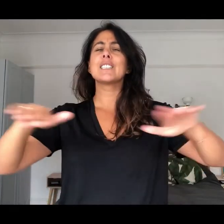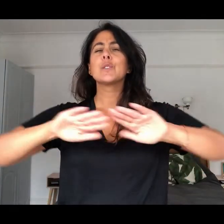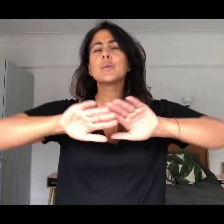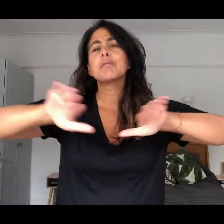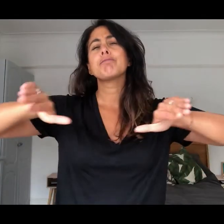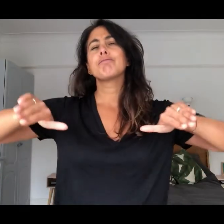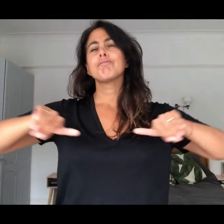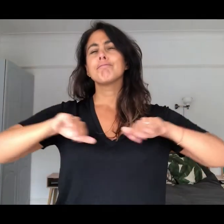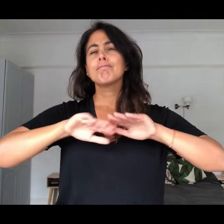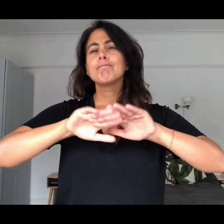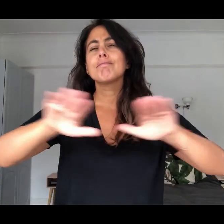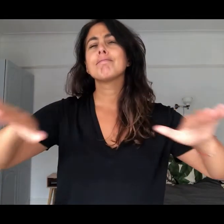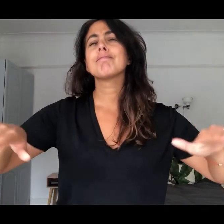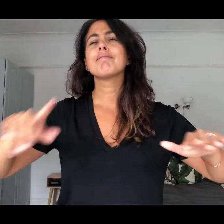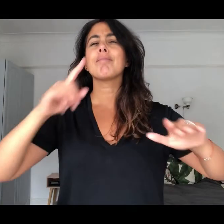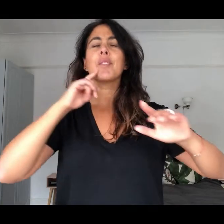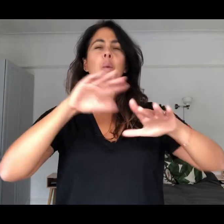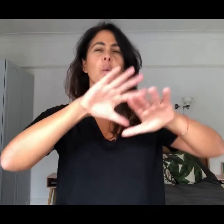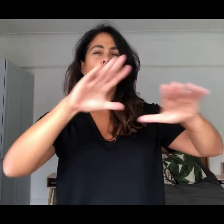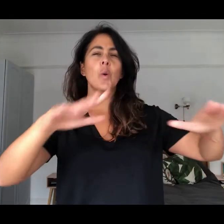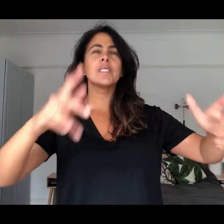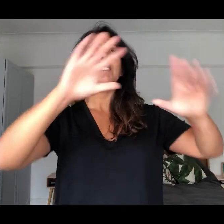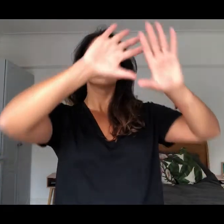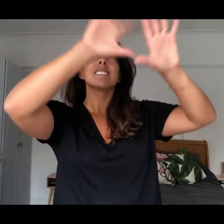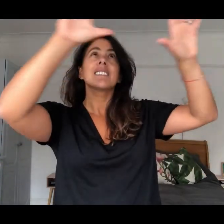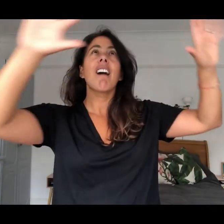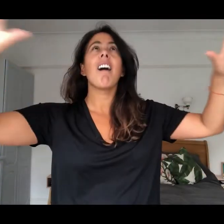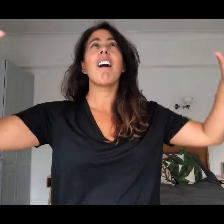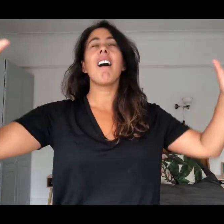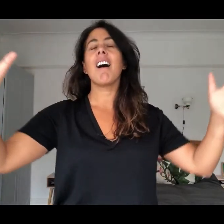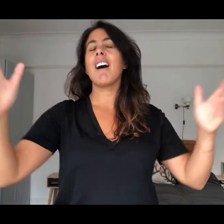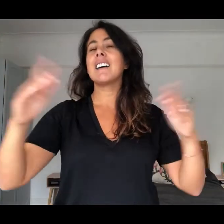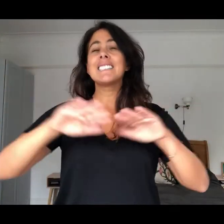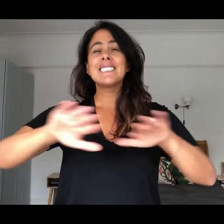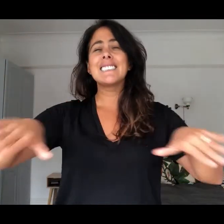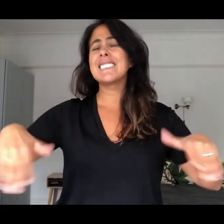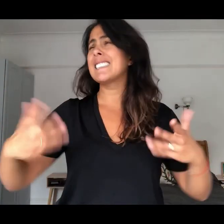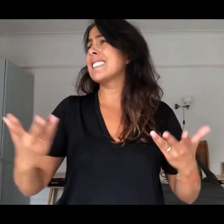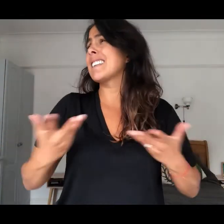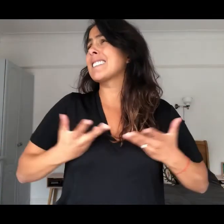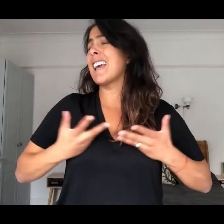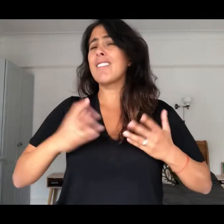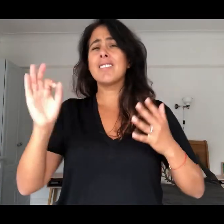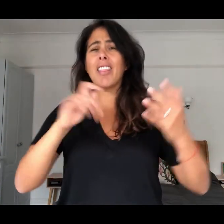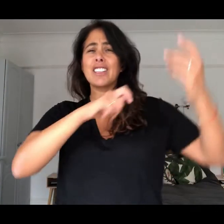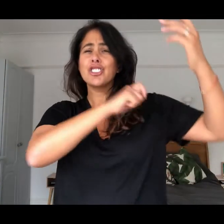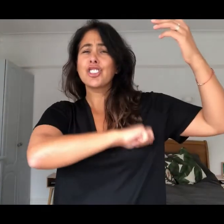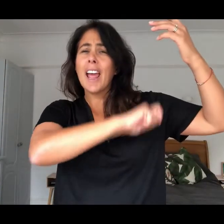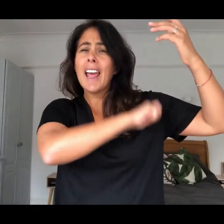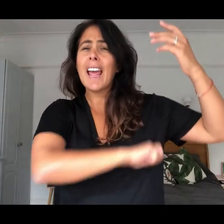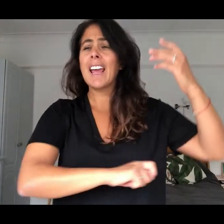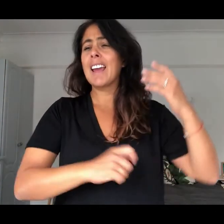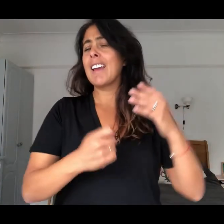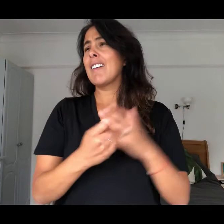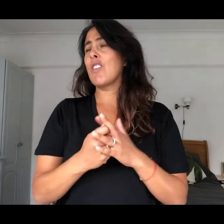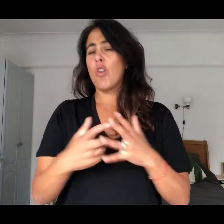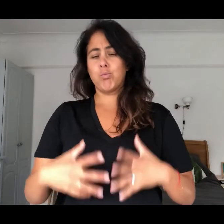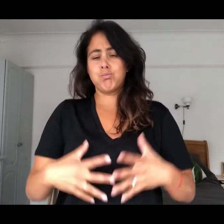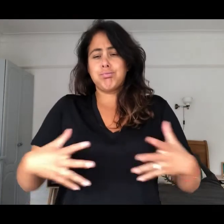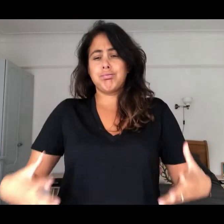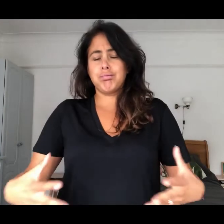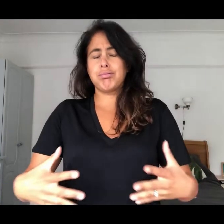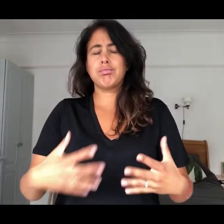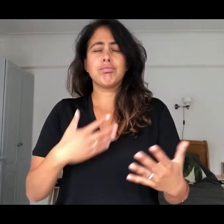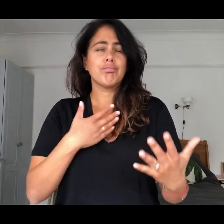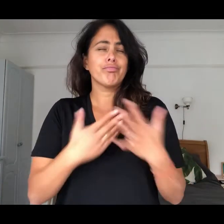blue sea swimming where the water meets the sky. The sea doesn't care if I haven't shaved my armpit or put down